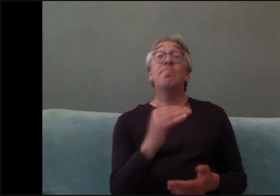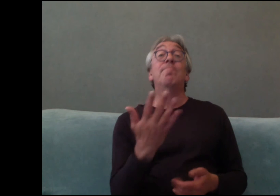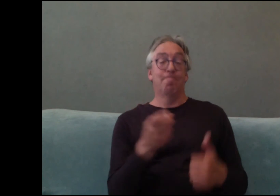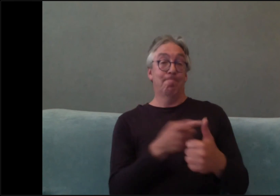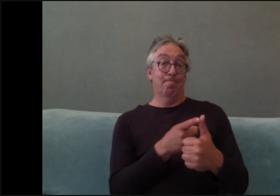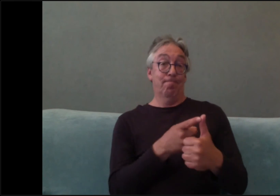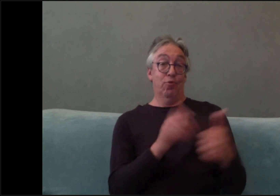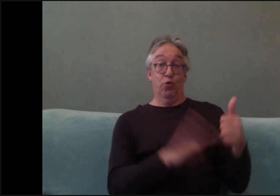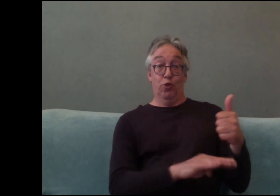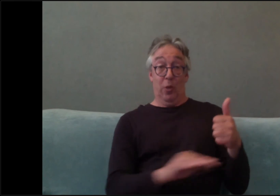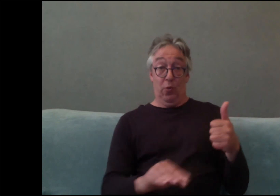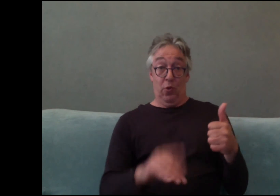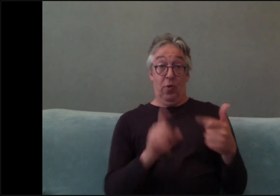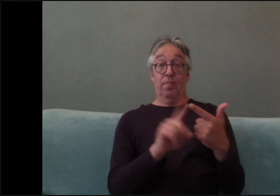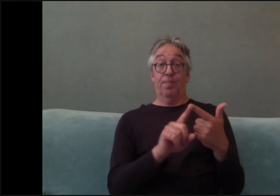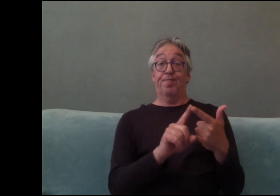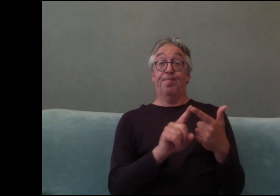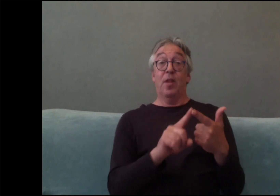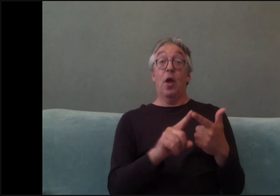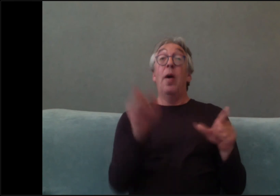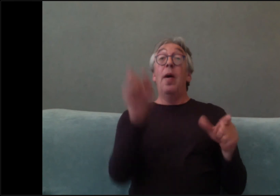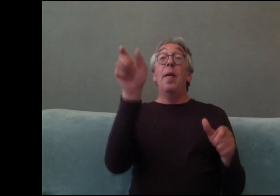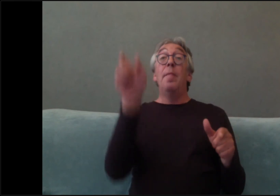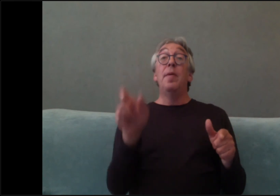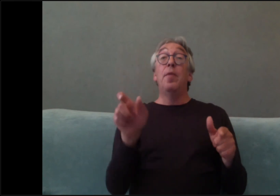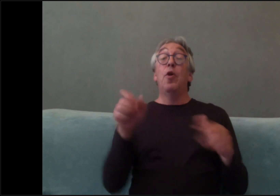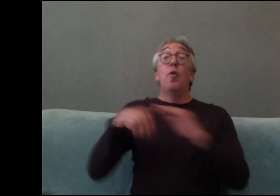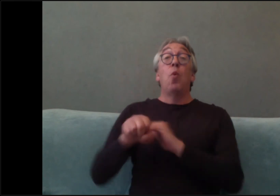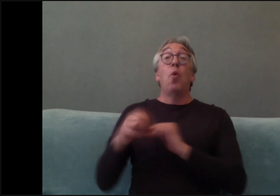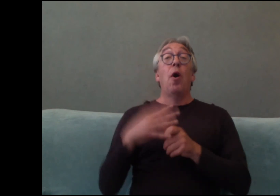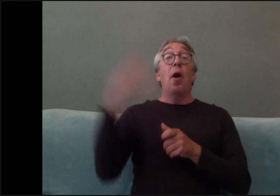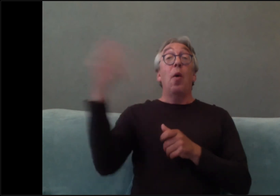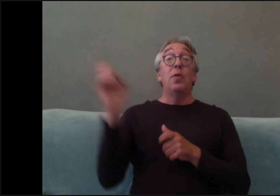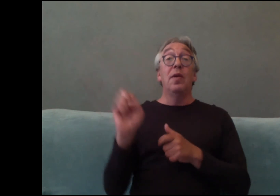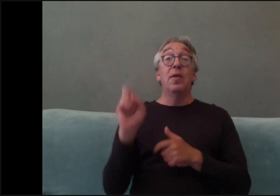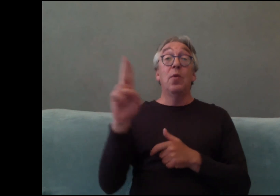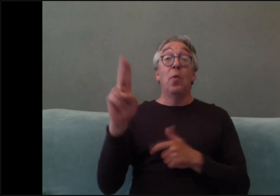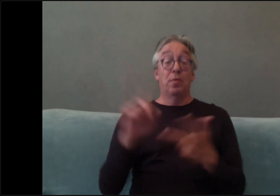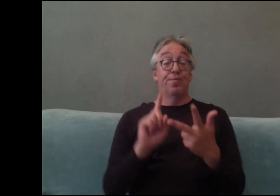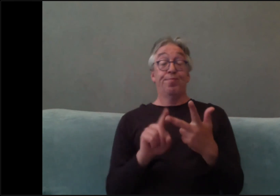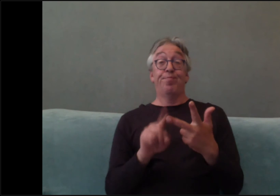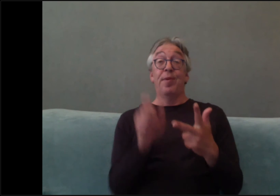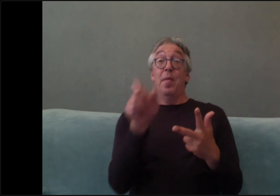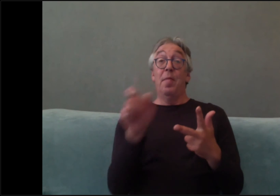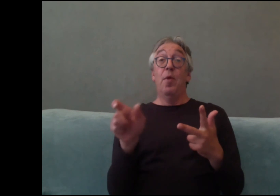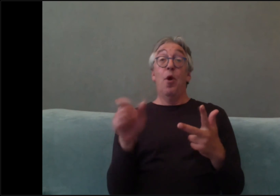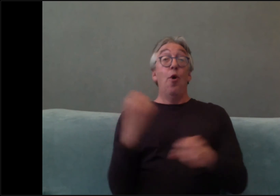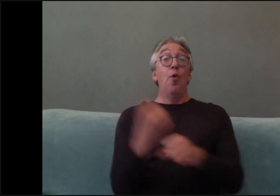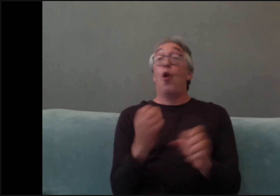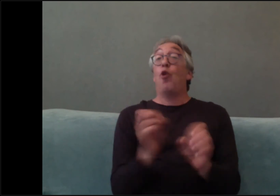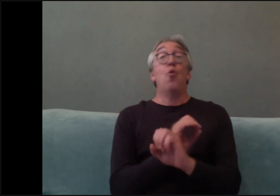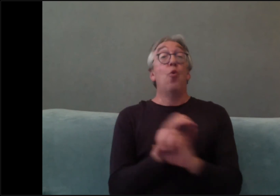children, non-EU born people, and unemployed persons. But for us today, I think it's most important the